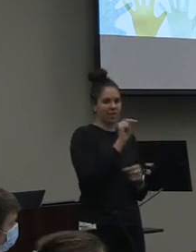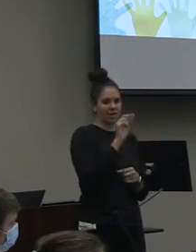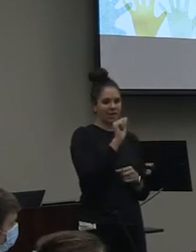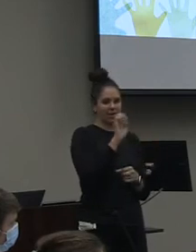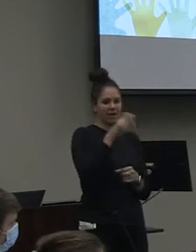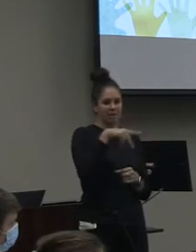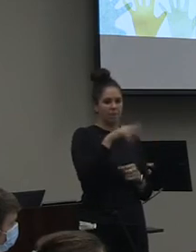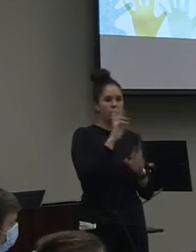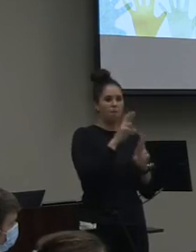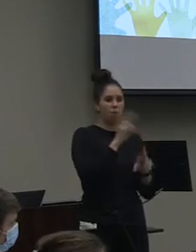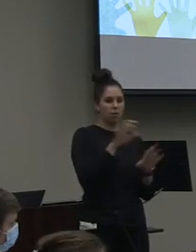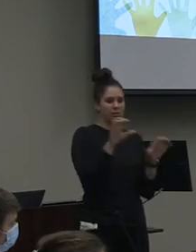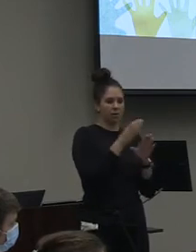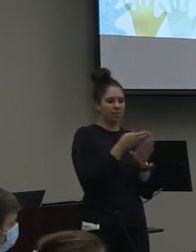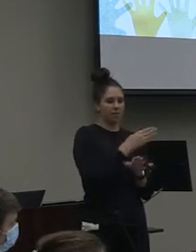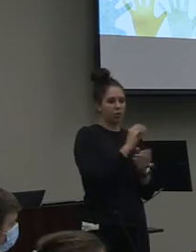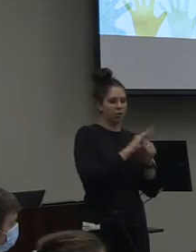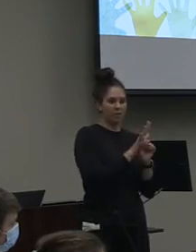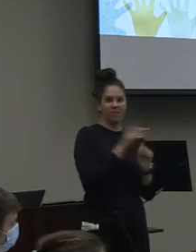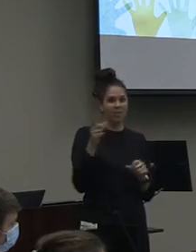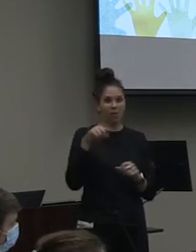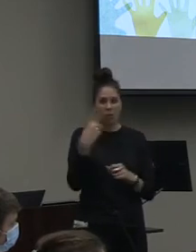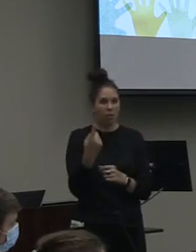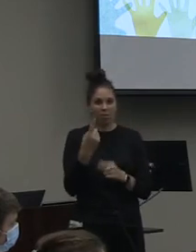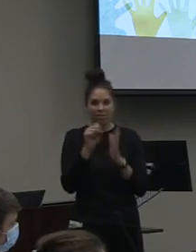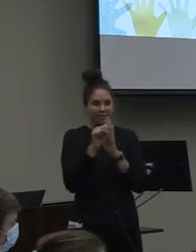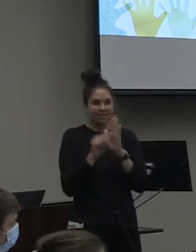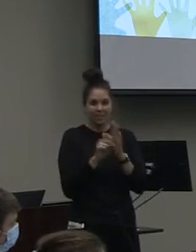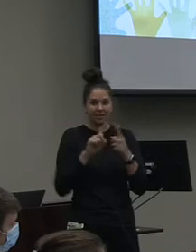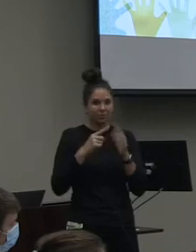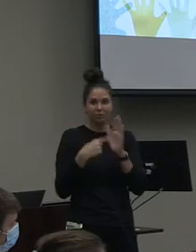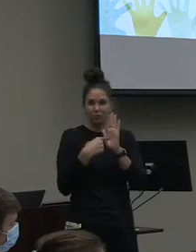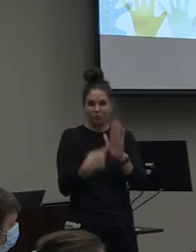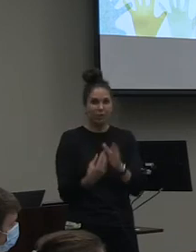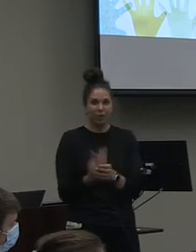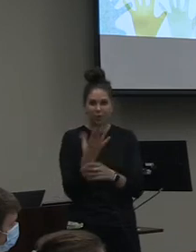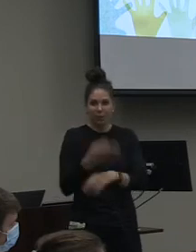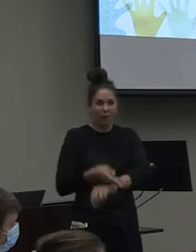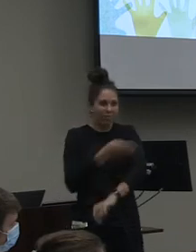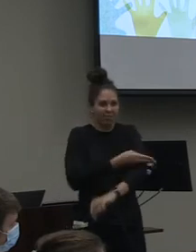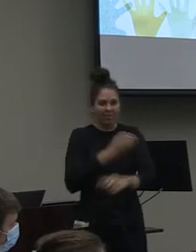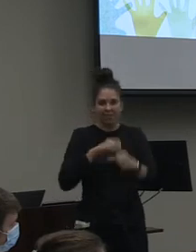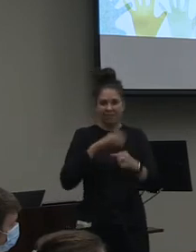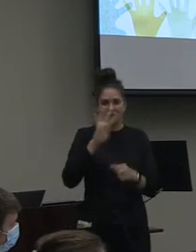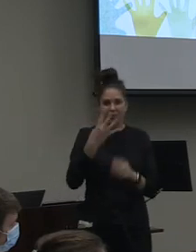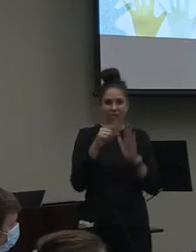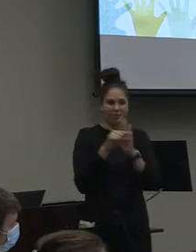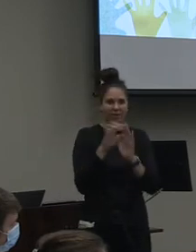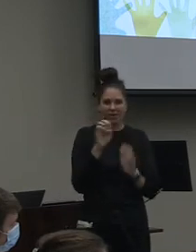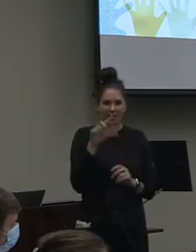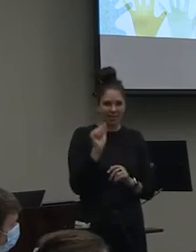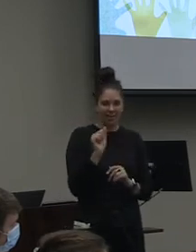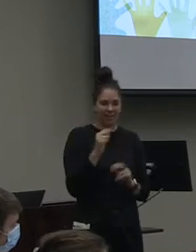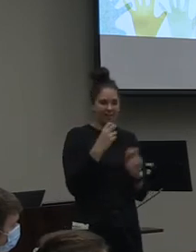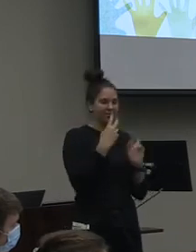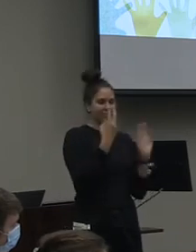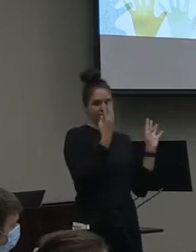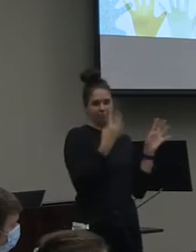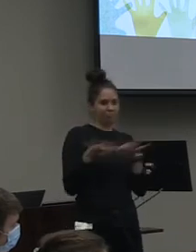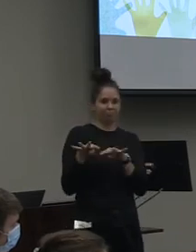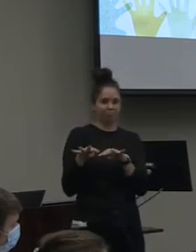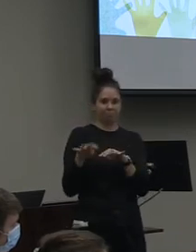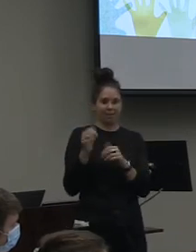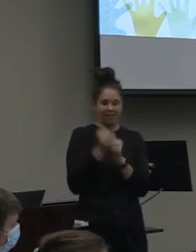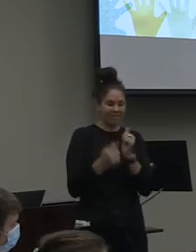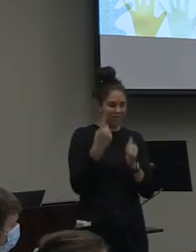prior to COVID, they were the only state to show growth in fourth grade ELA. And so, you know, everyone